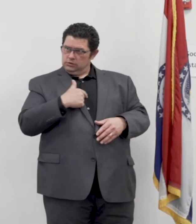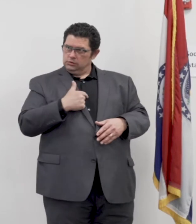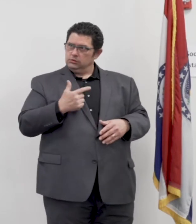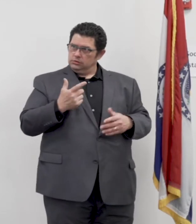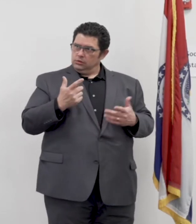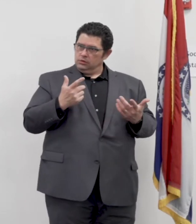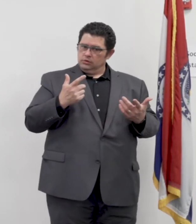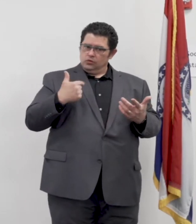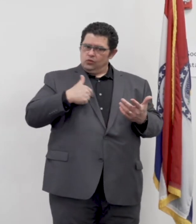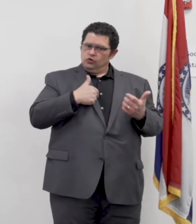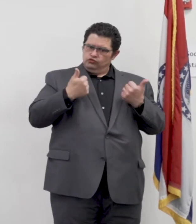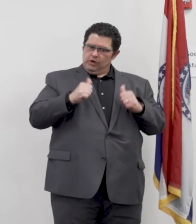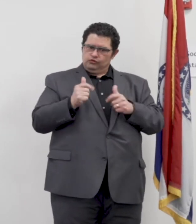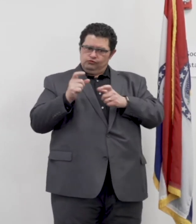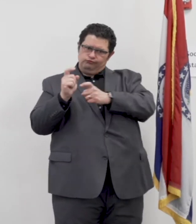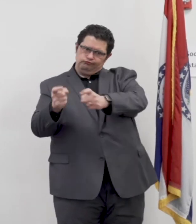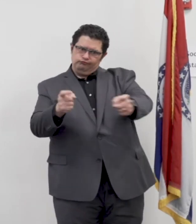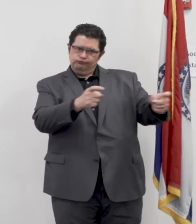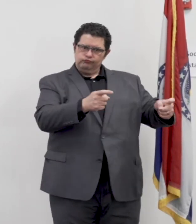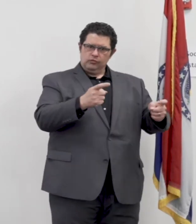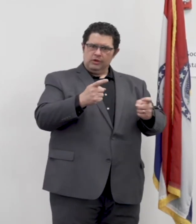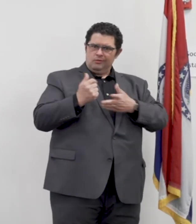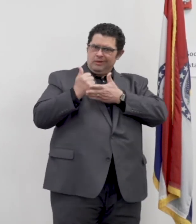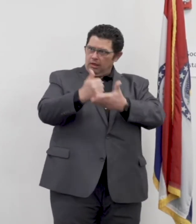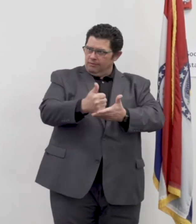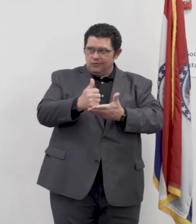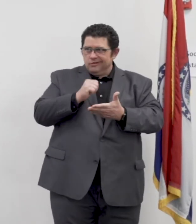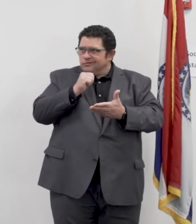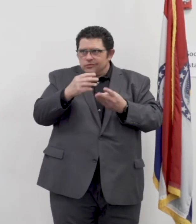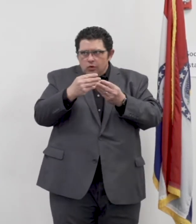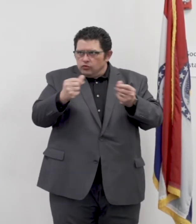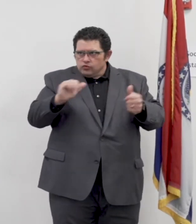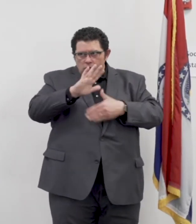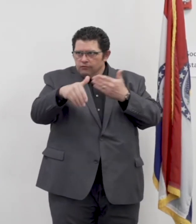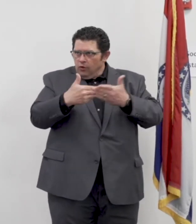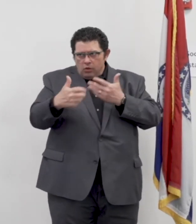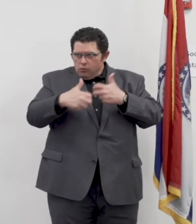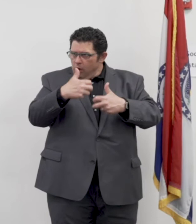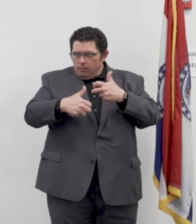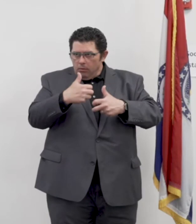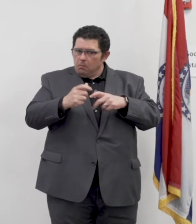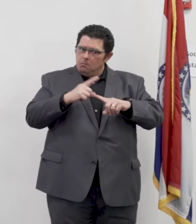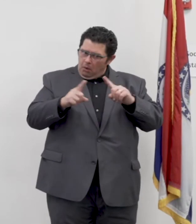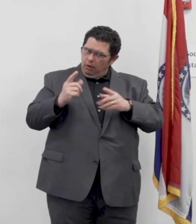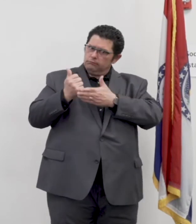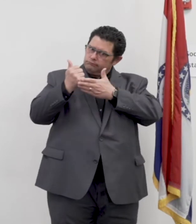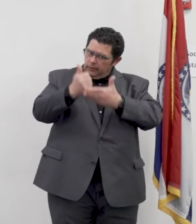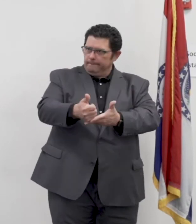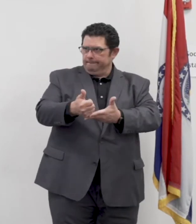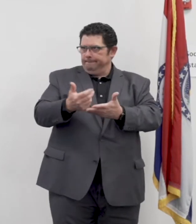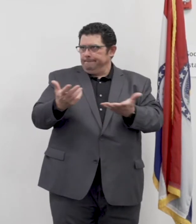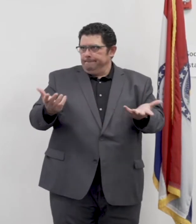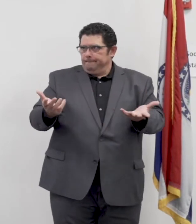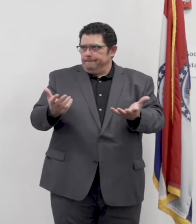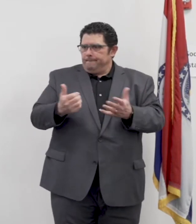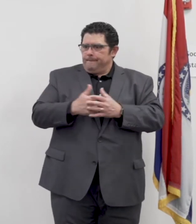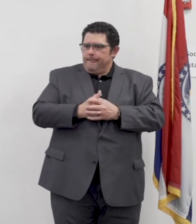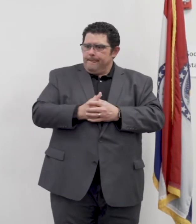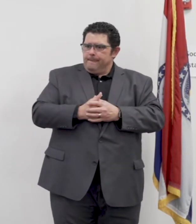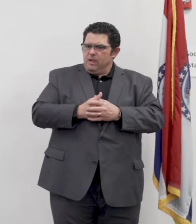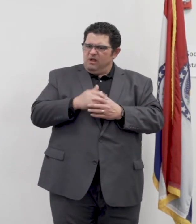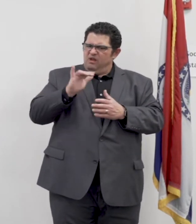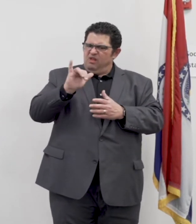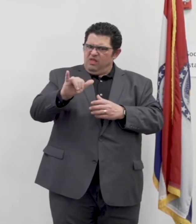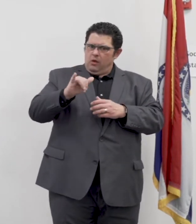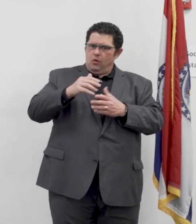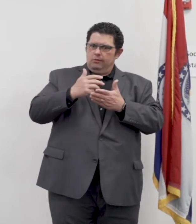that would be helpful. We will not solve all of their problems. We believe this will help some. What will help them as much as anything is controlling the spread